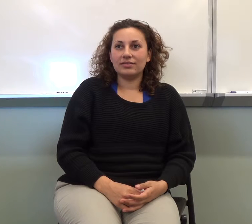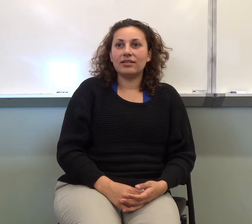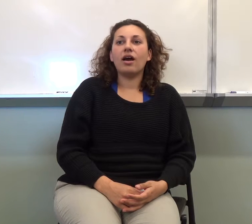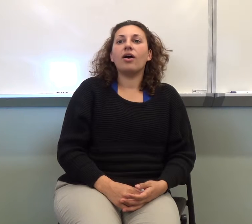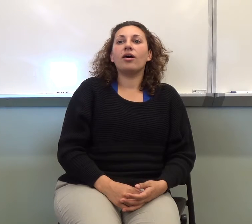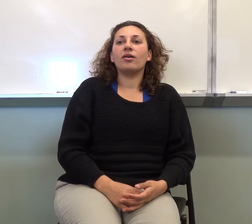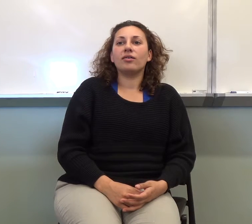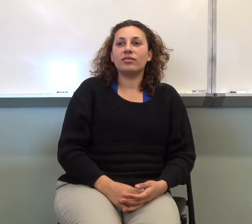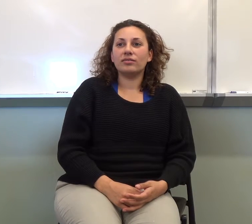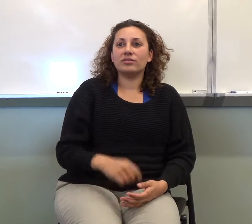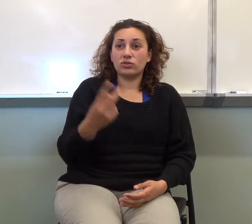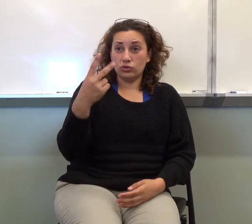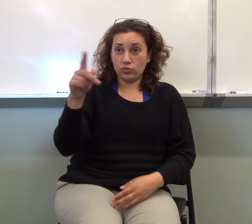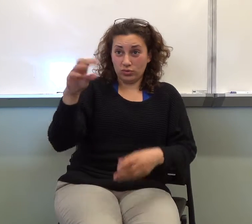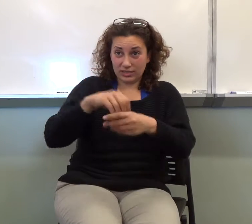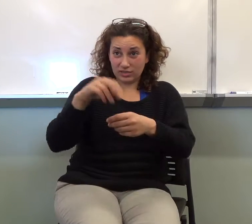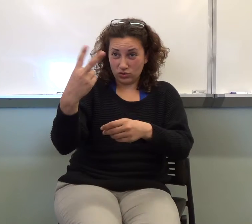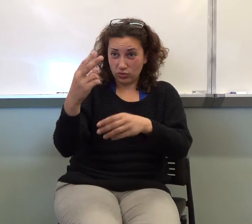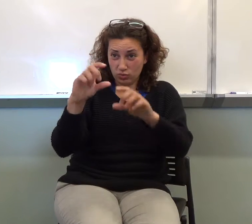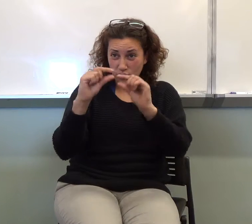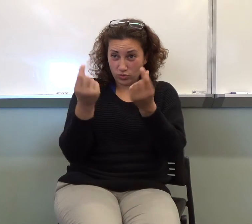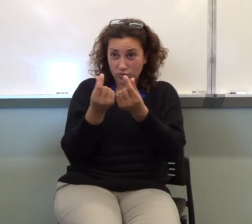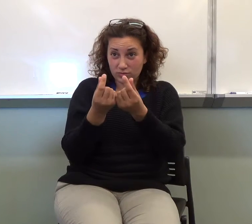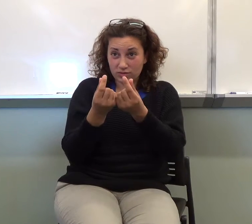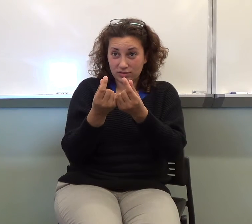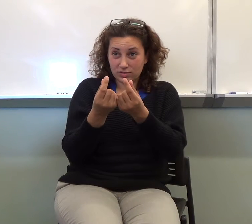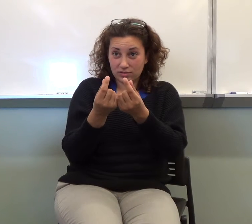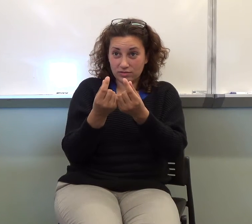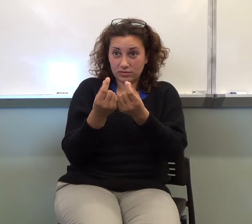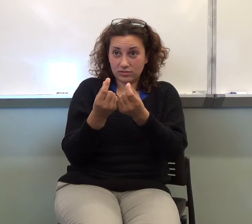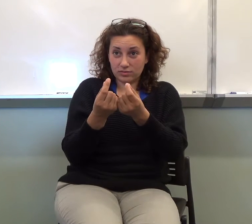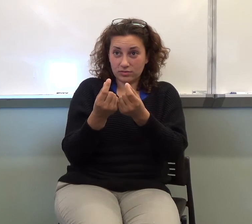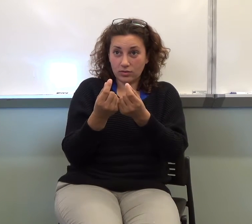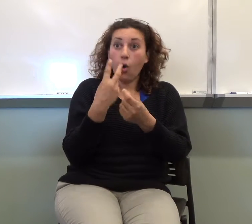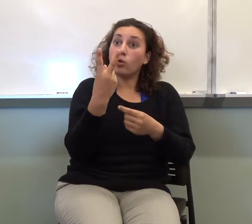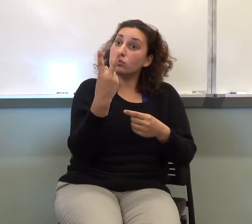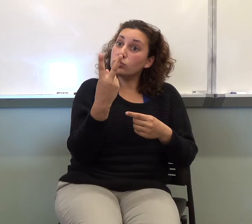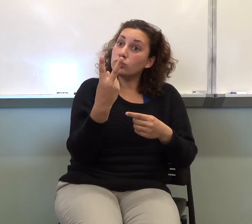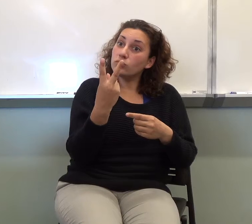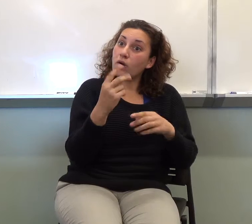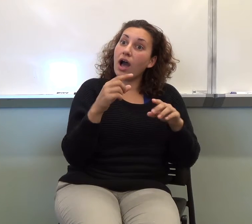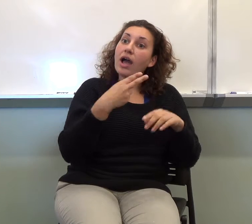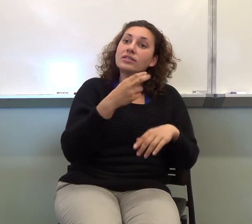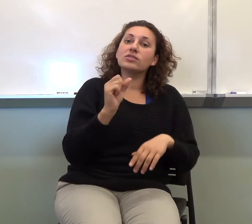would be 22 people, huh? The number of elements in the sample space